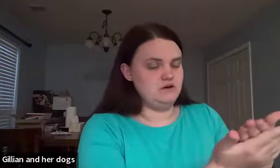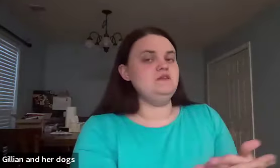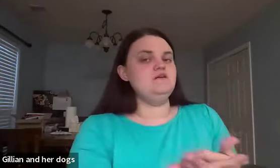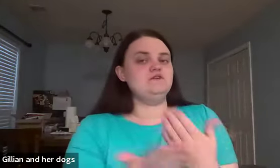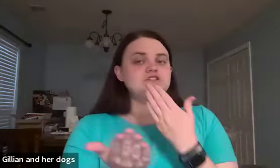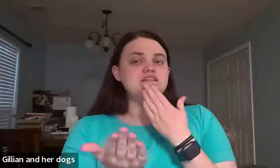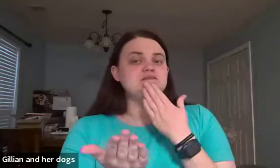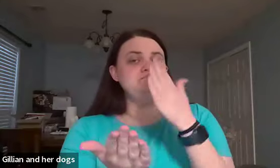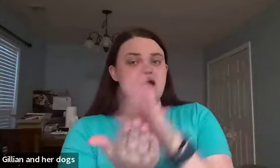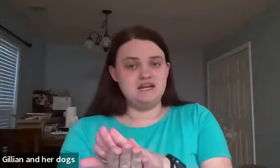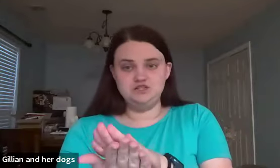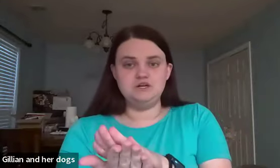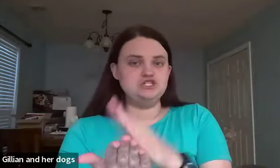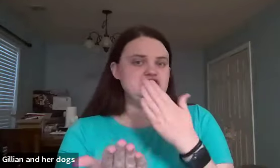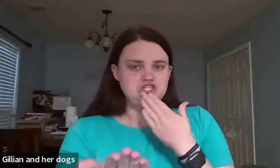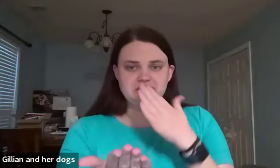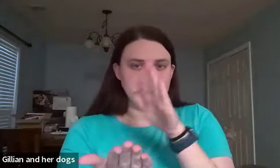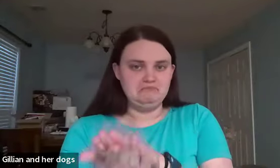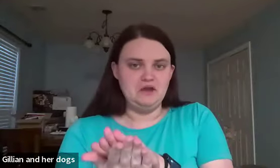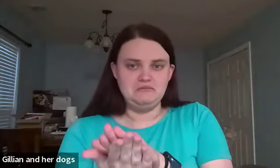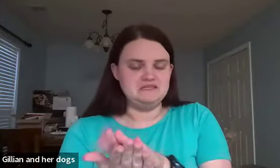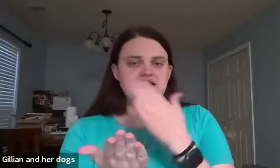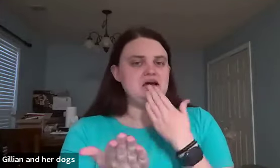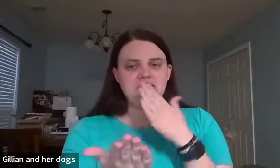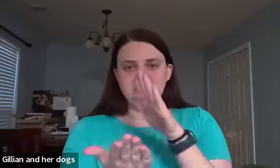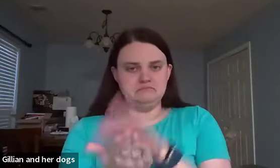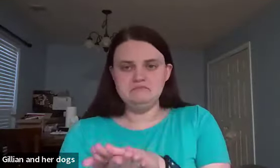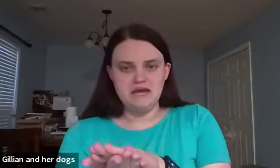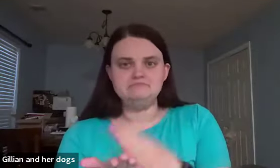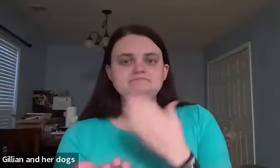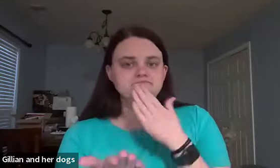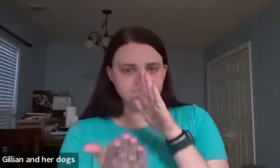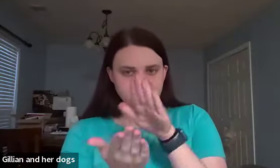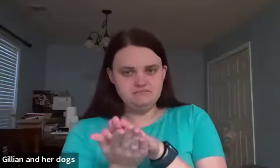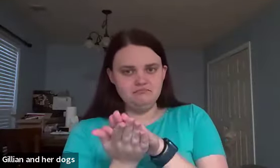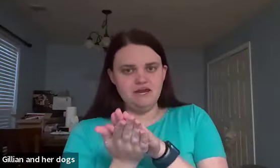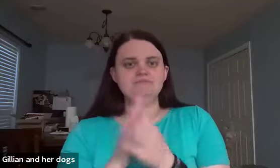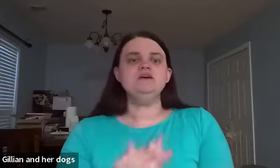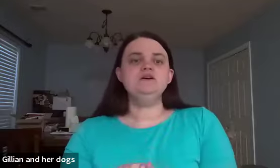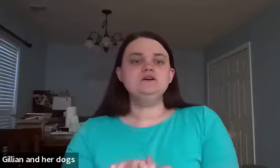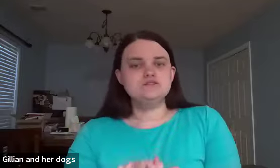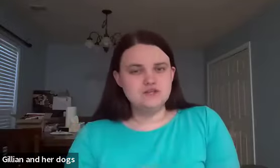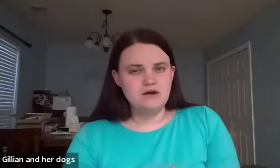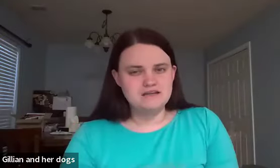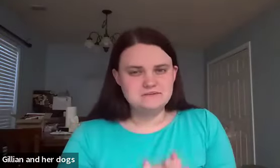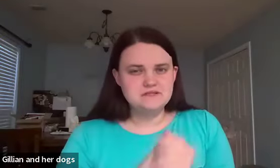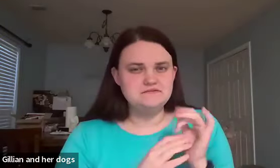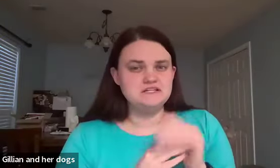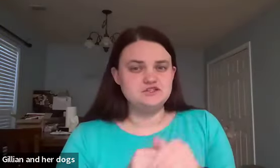on versus bad as you want to change it. Like, no, that's not good. Bad. Bad. So I typically for like